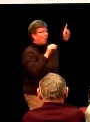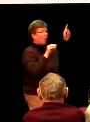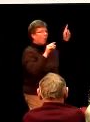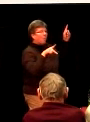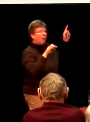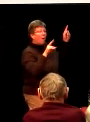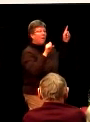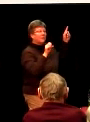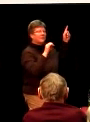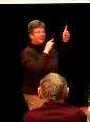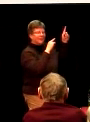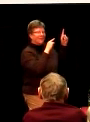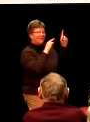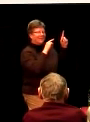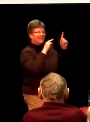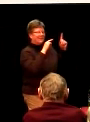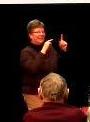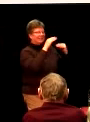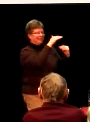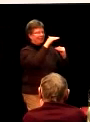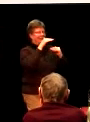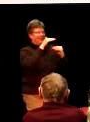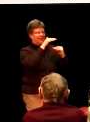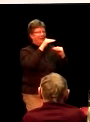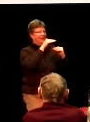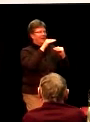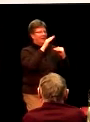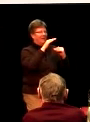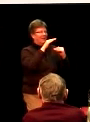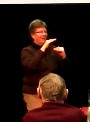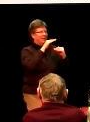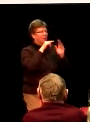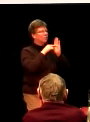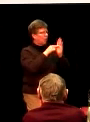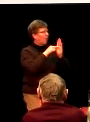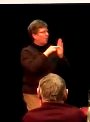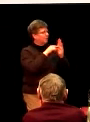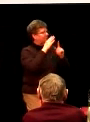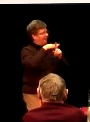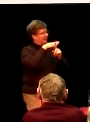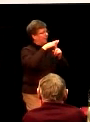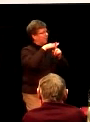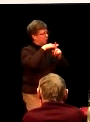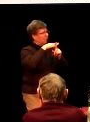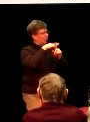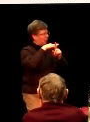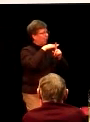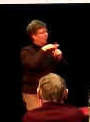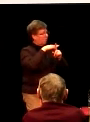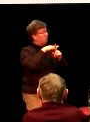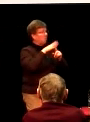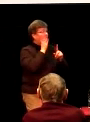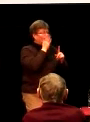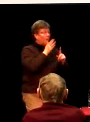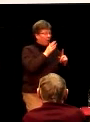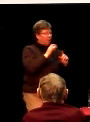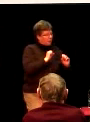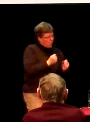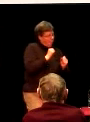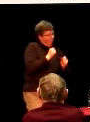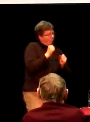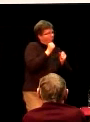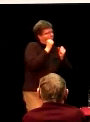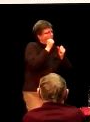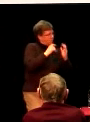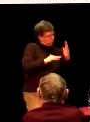is a graph that shows temperature as this yellow line here. And so you can see that it gets colder with height as we go up. And we're pretty confident